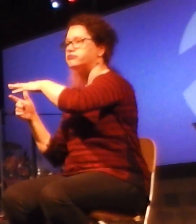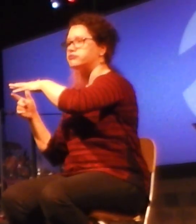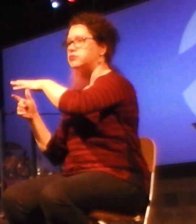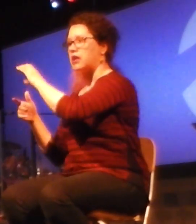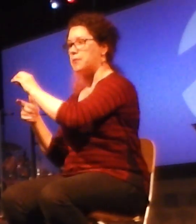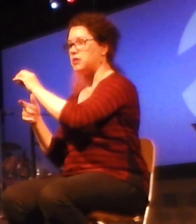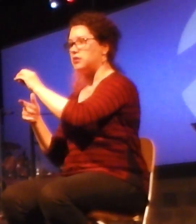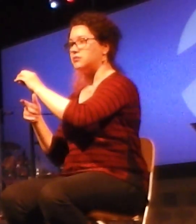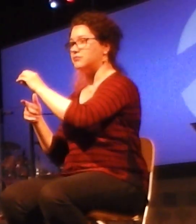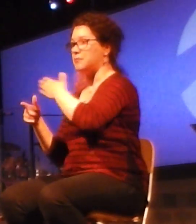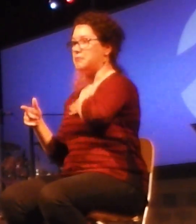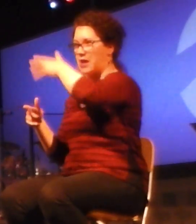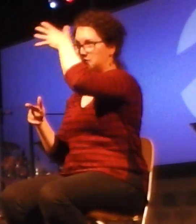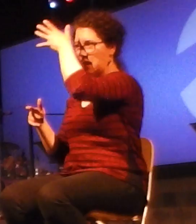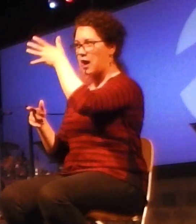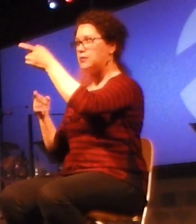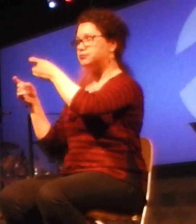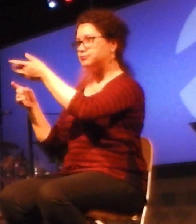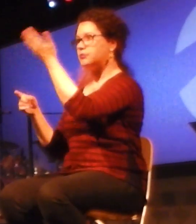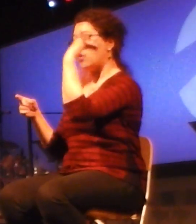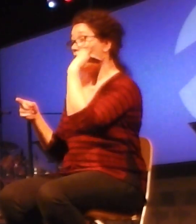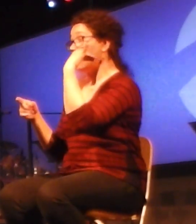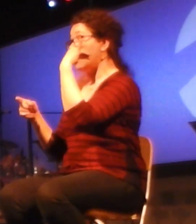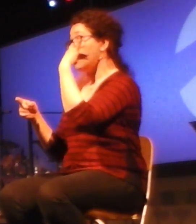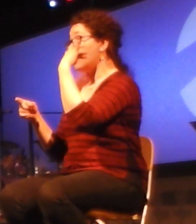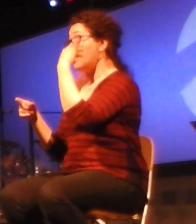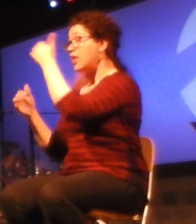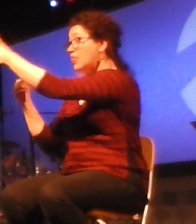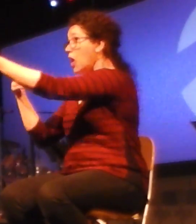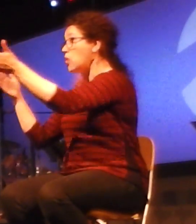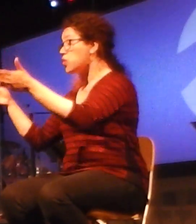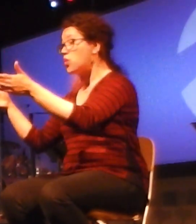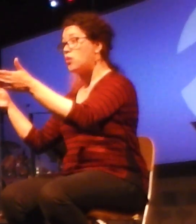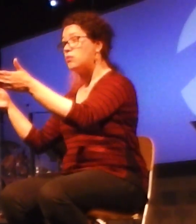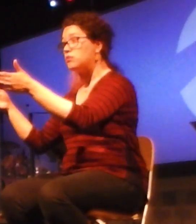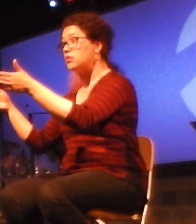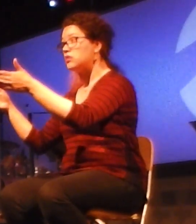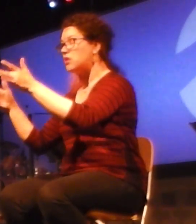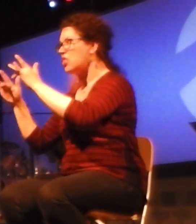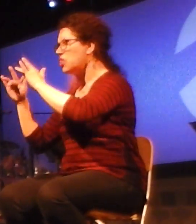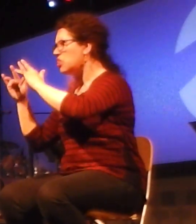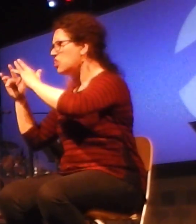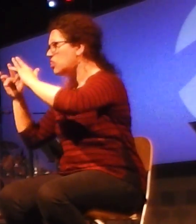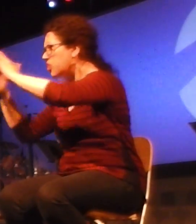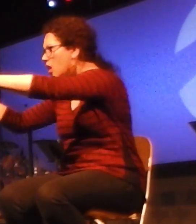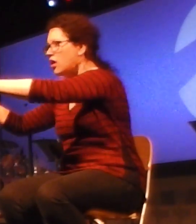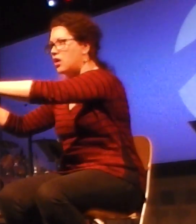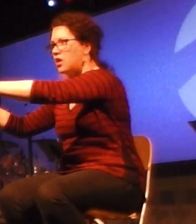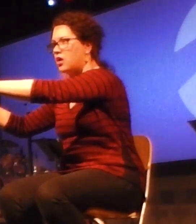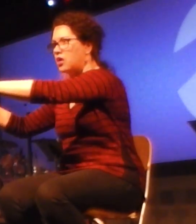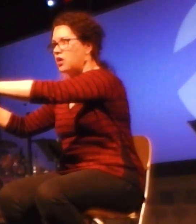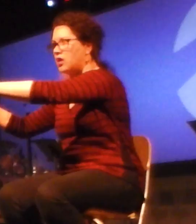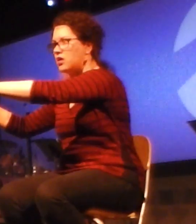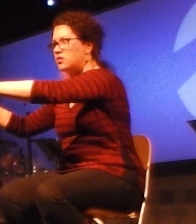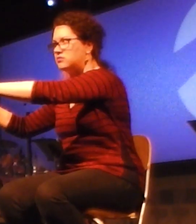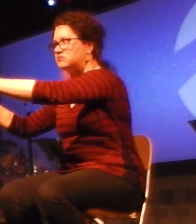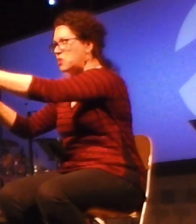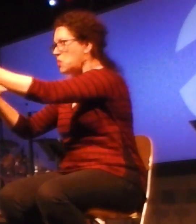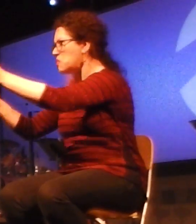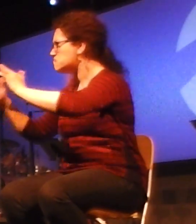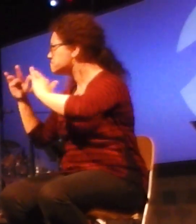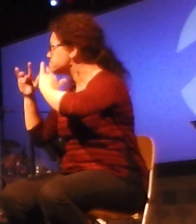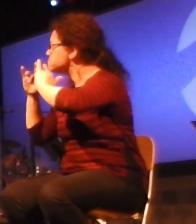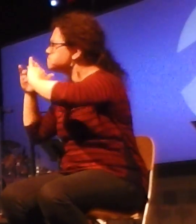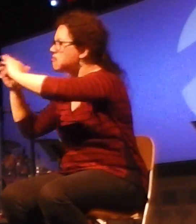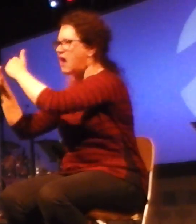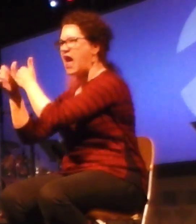the company, and the entire room was vacant. It was just empty.